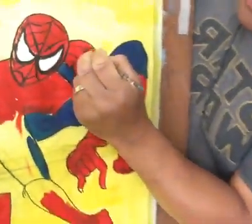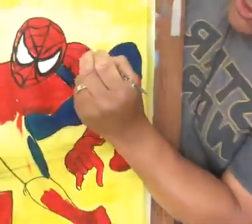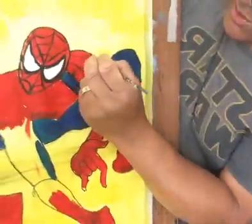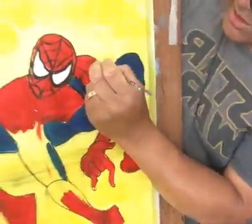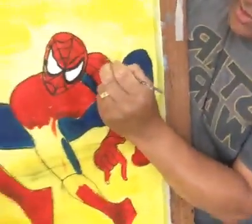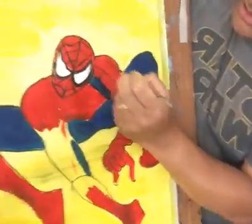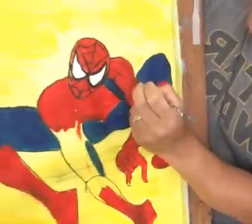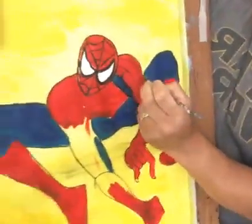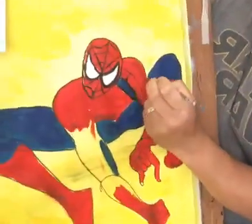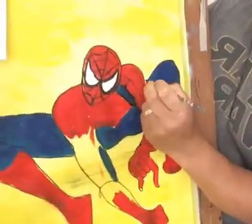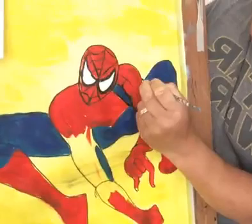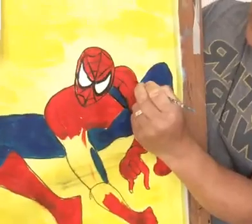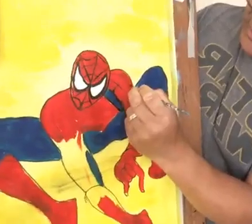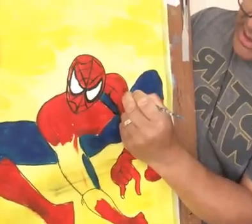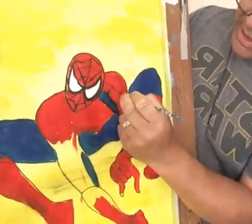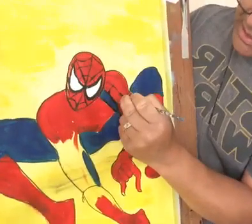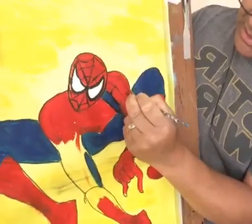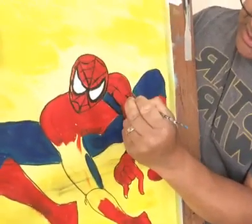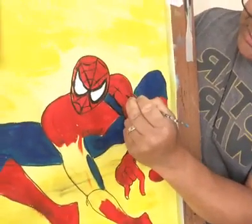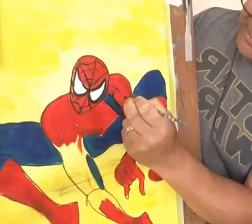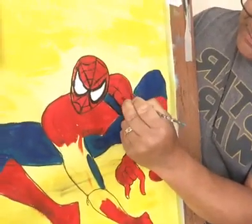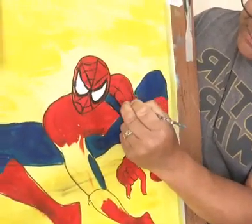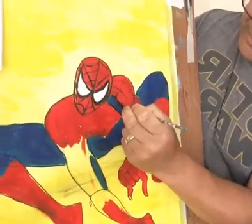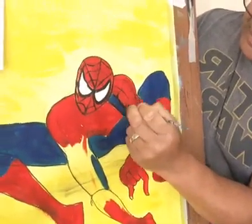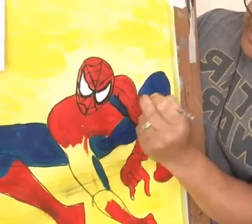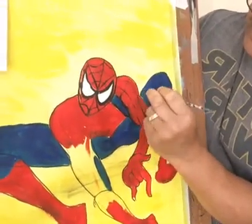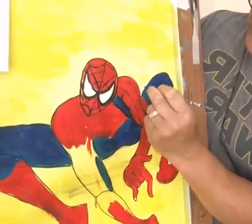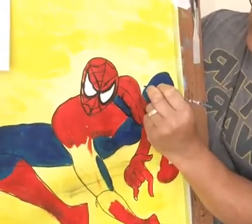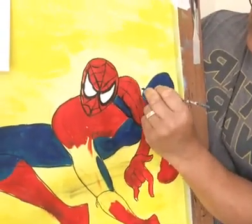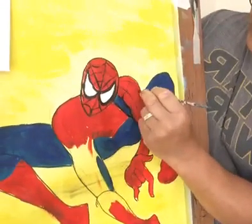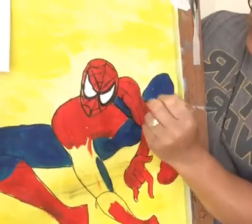So I'm just doing guides for now because I'm running out of time.